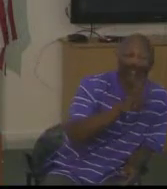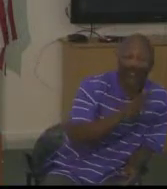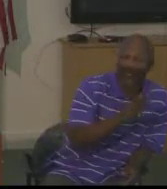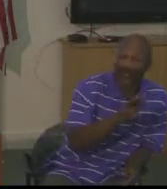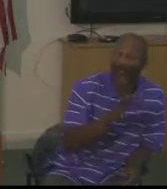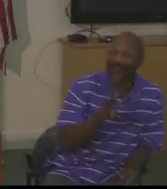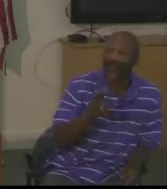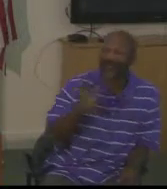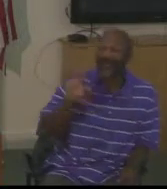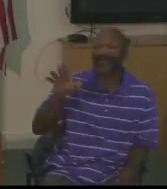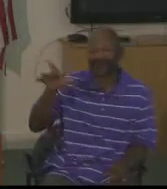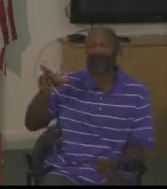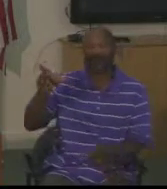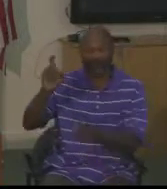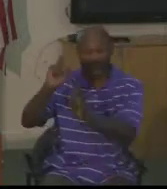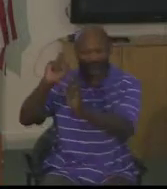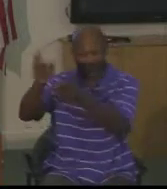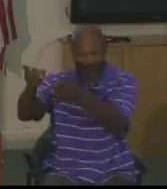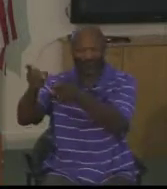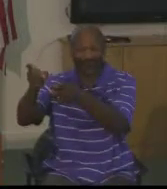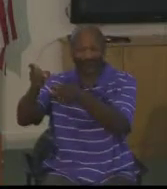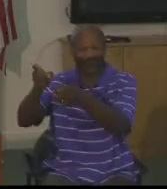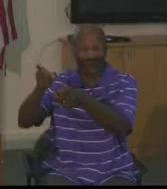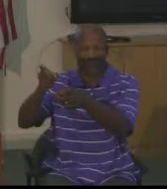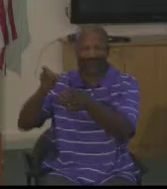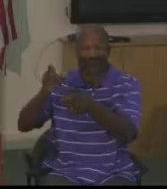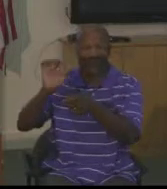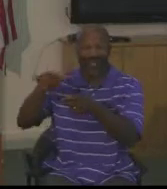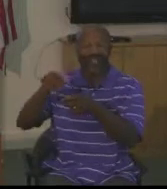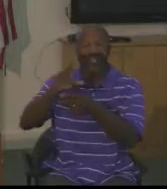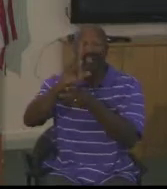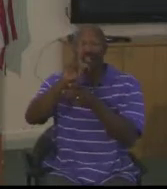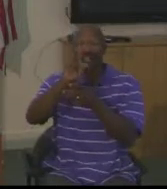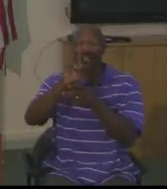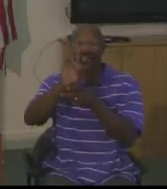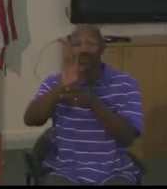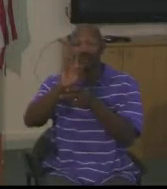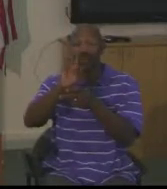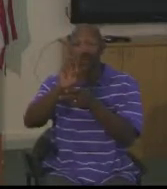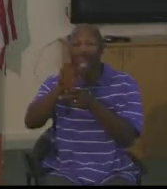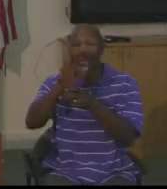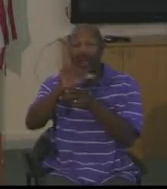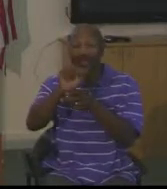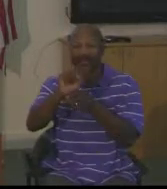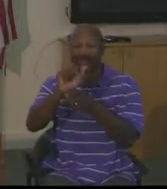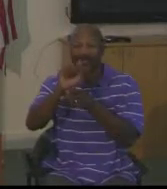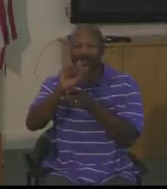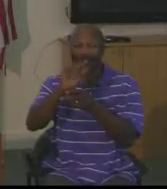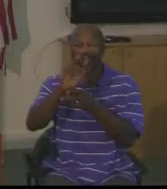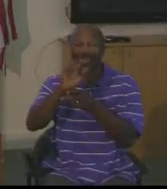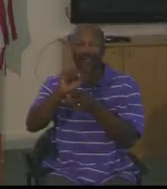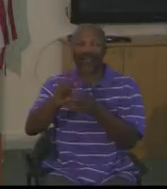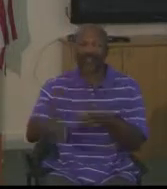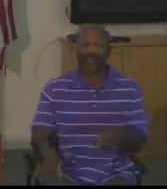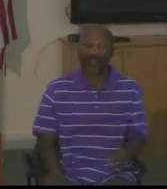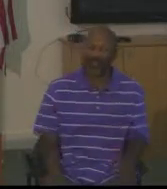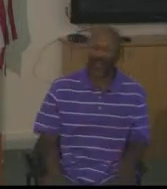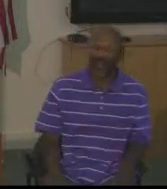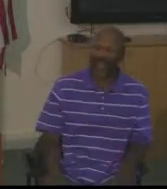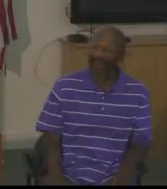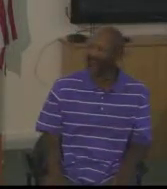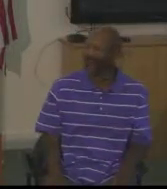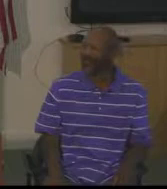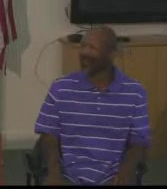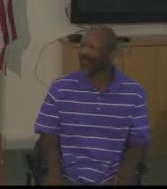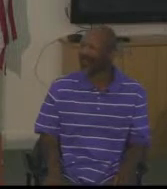I'll give you 42. credit. Okay. So this was a Douglas Adams book. It's a Oh, bonus. that's a